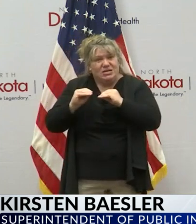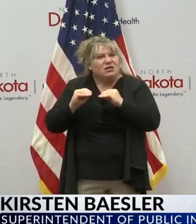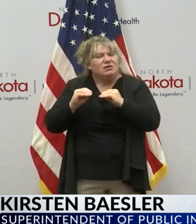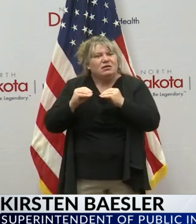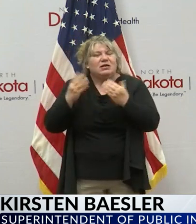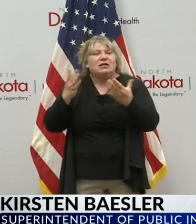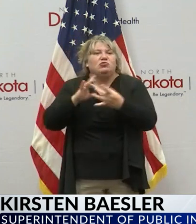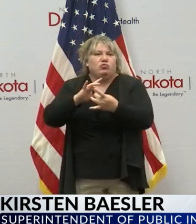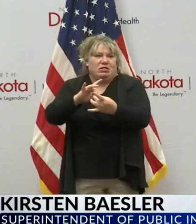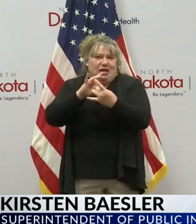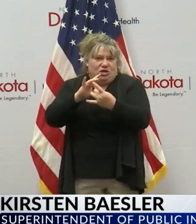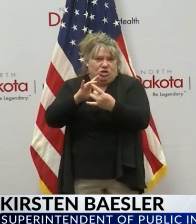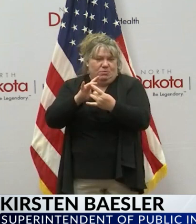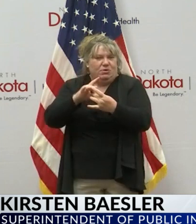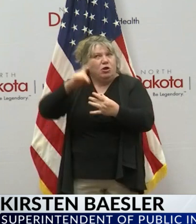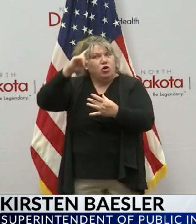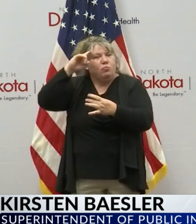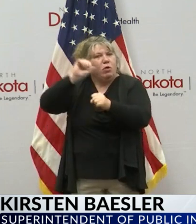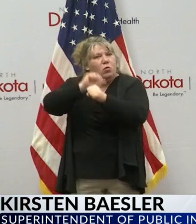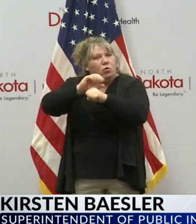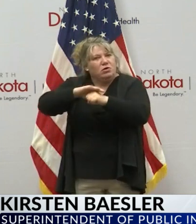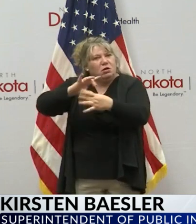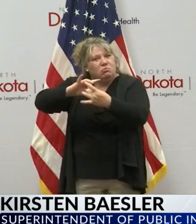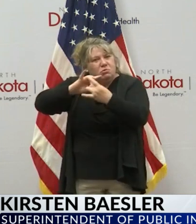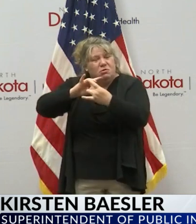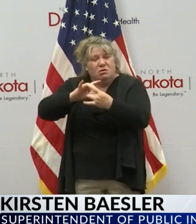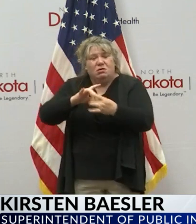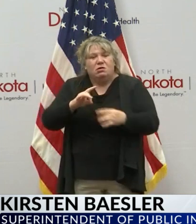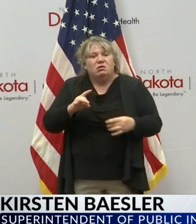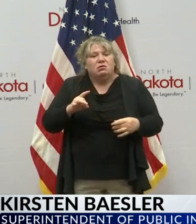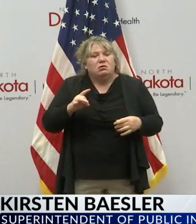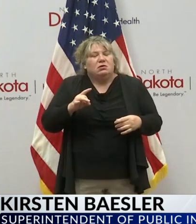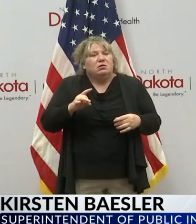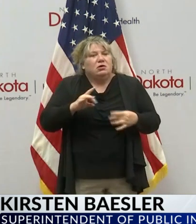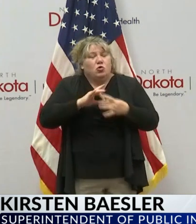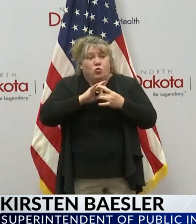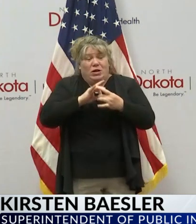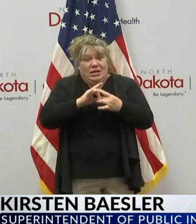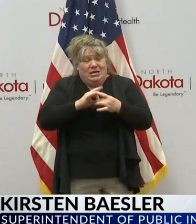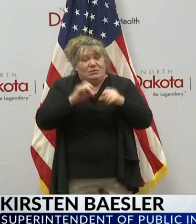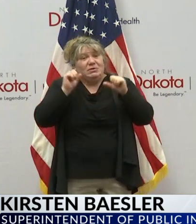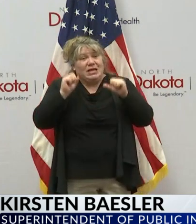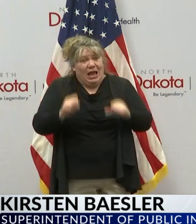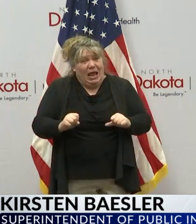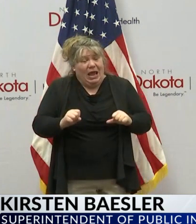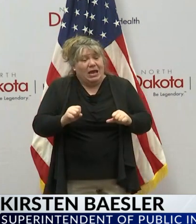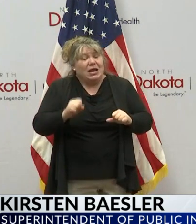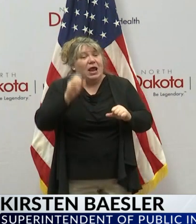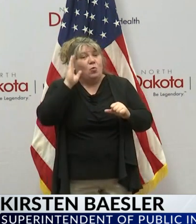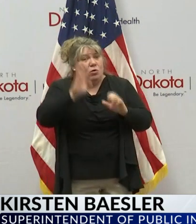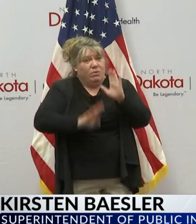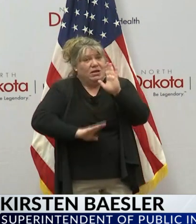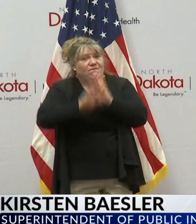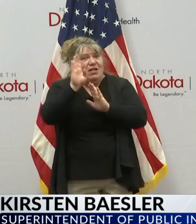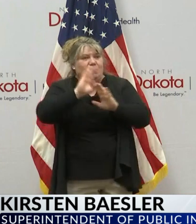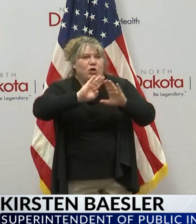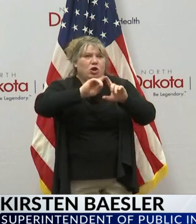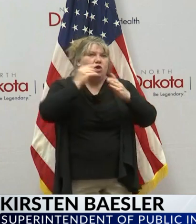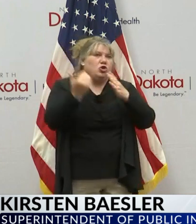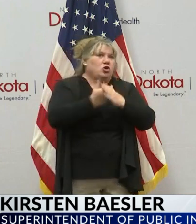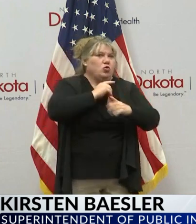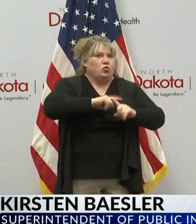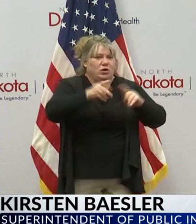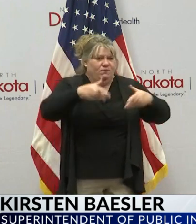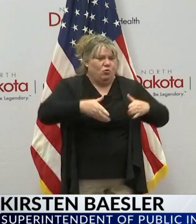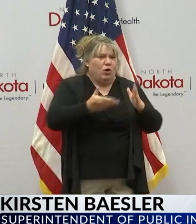That's how your brain works. But relationships can, and they are, being built in a whole new, different